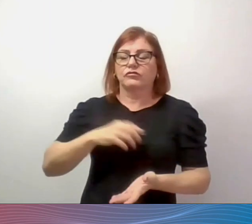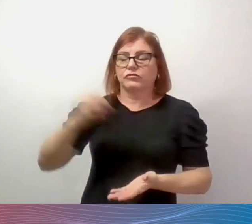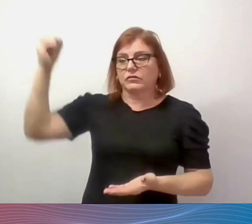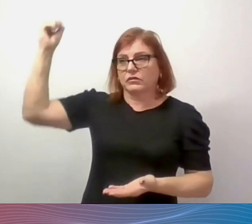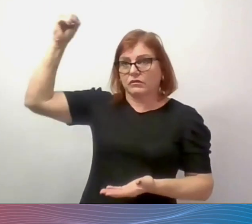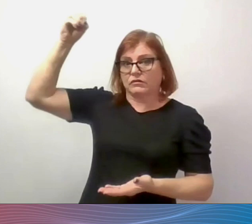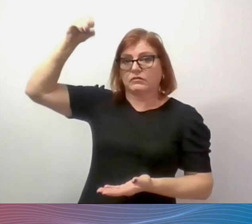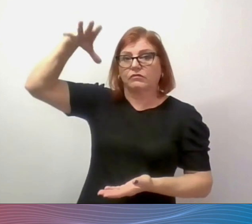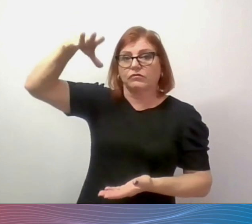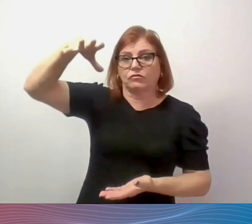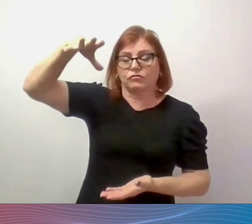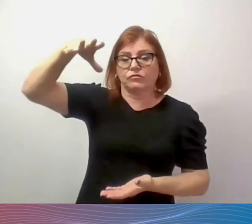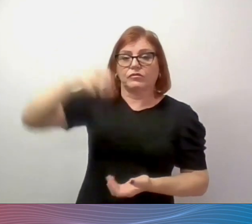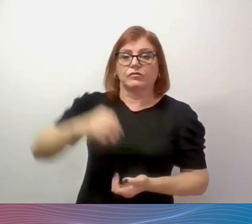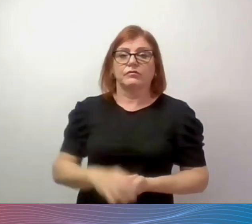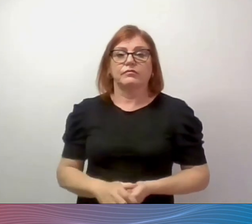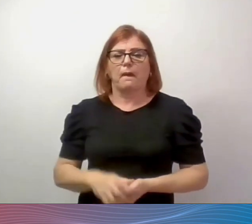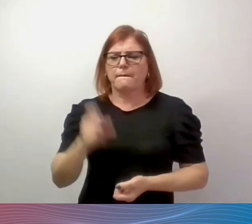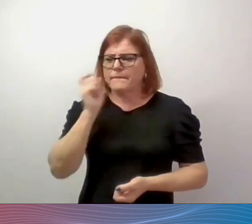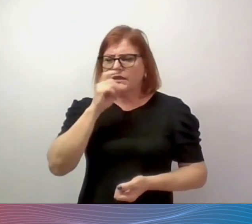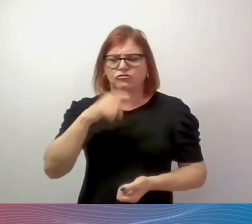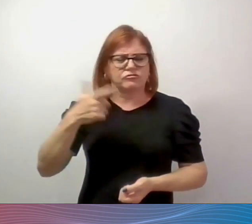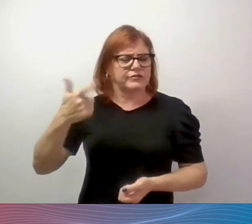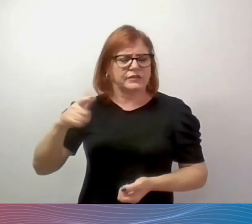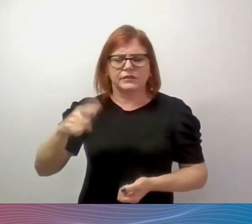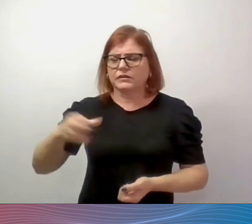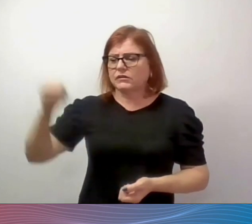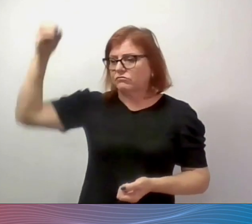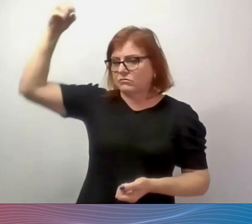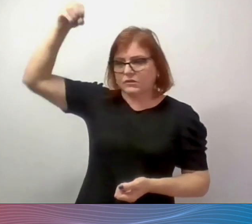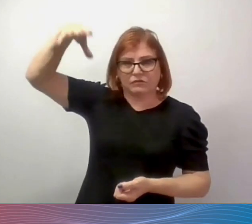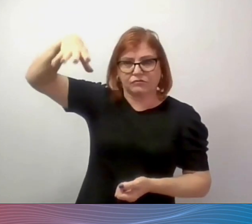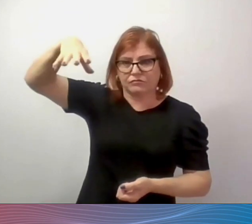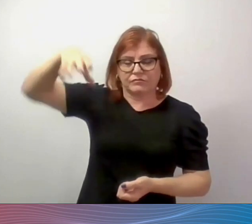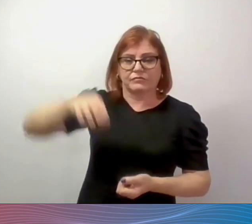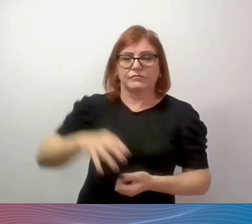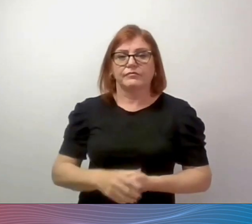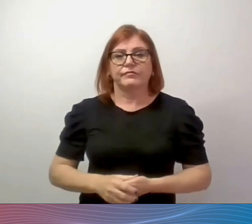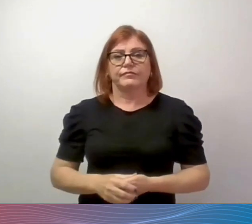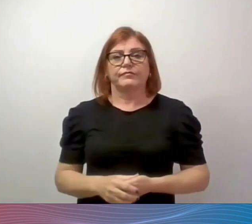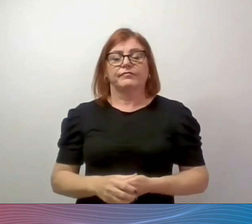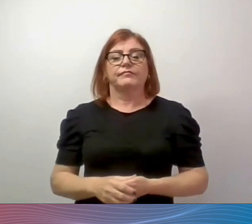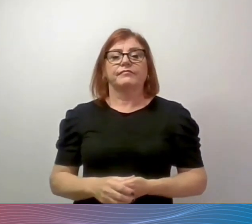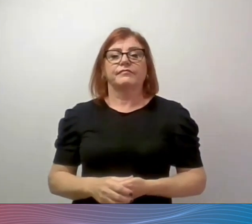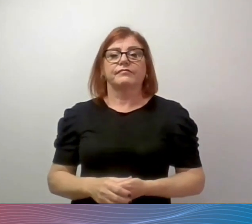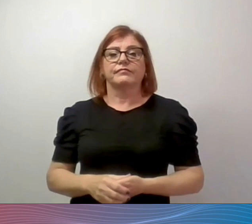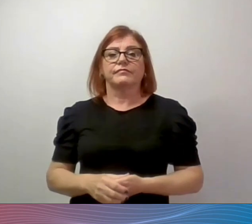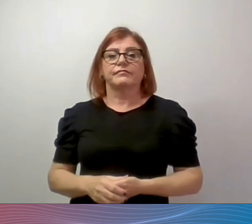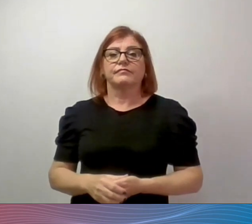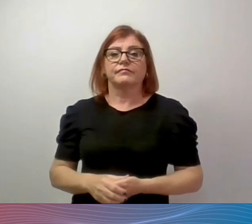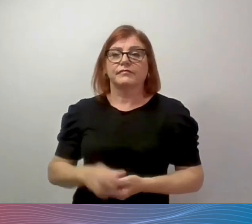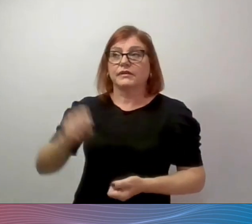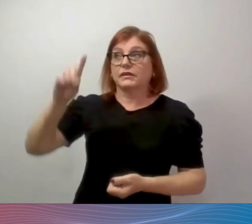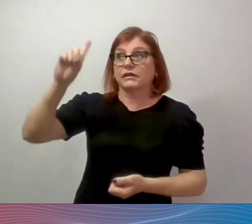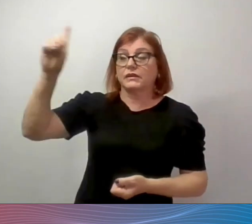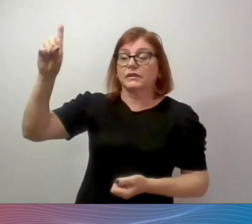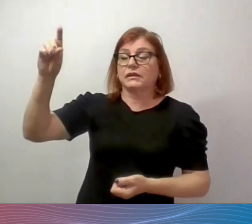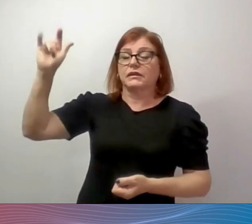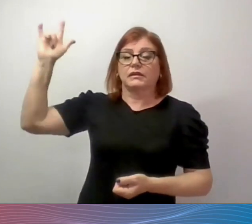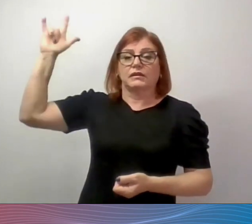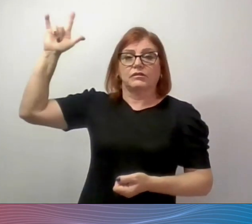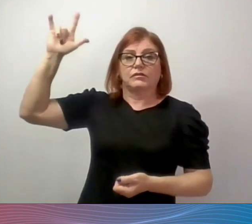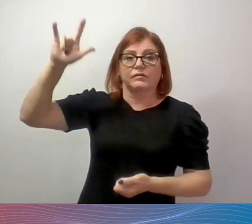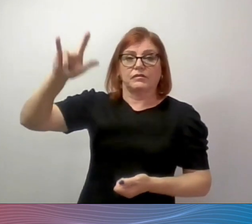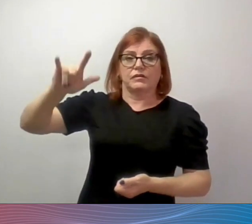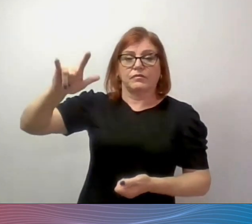God is light. E veio para cá, Deus é a verdade. And he came down here in his truth. Deus é amor. God is love. E chegou